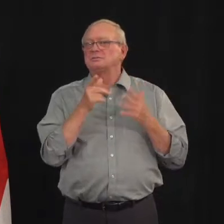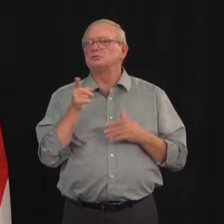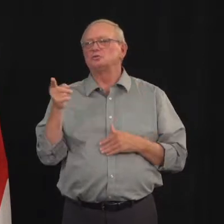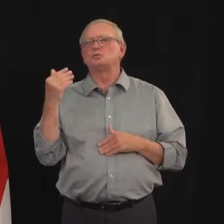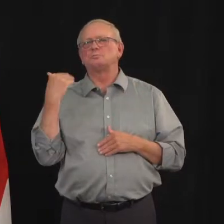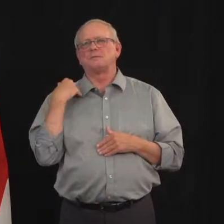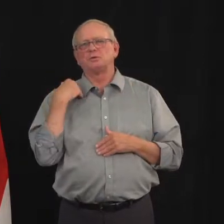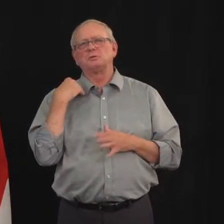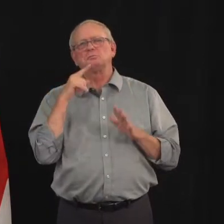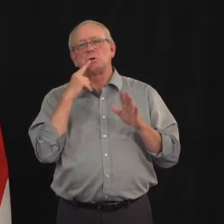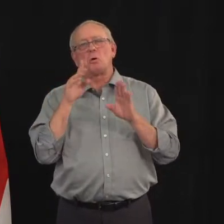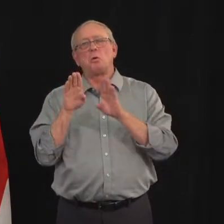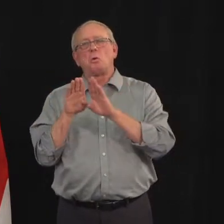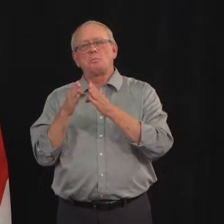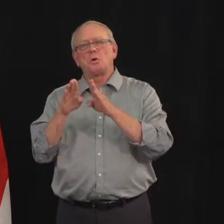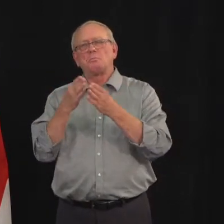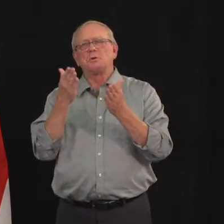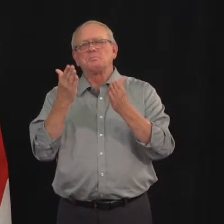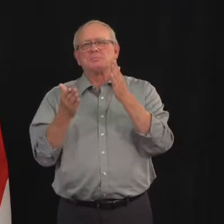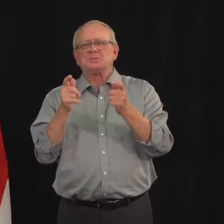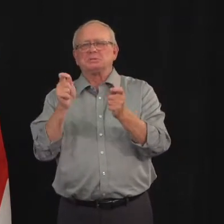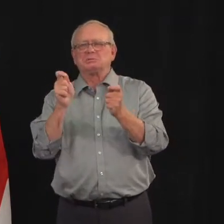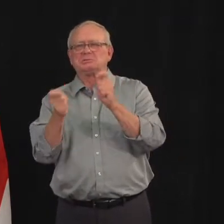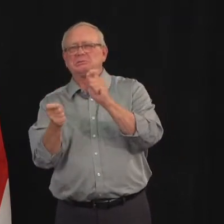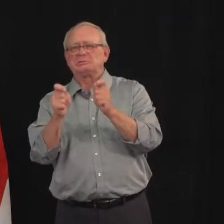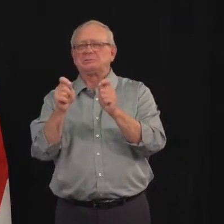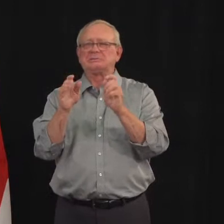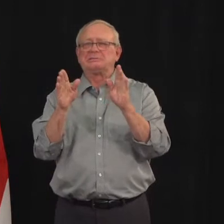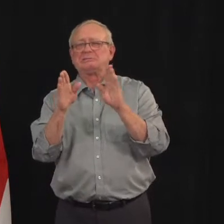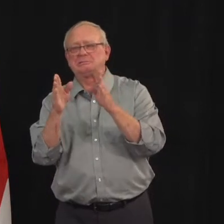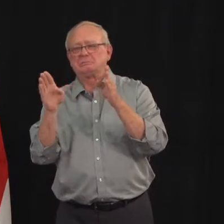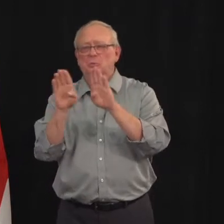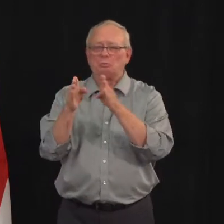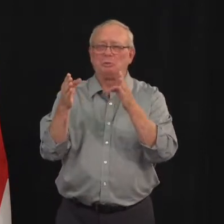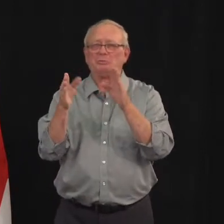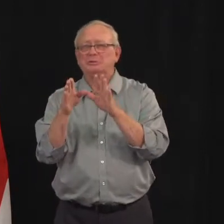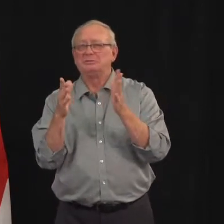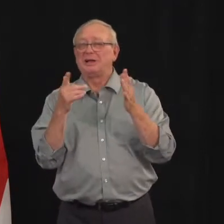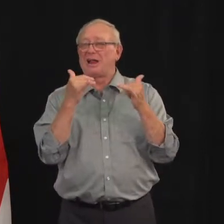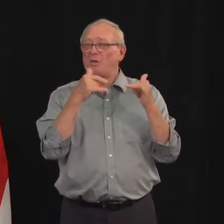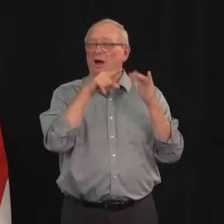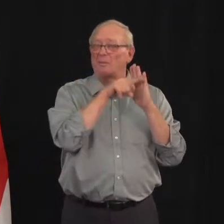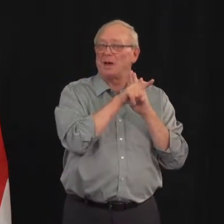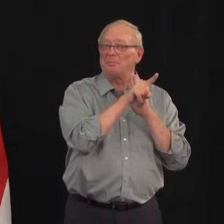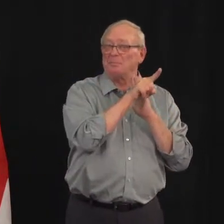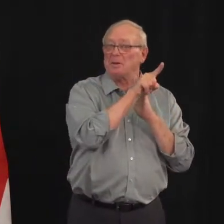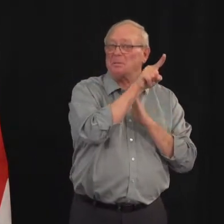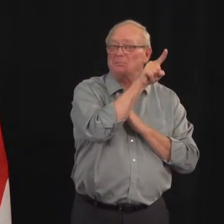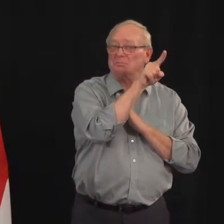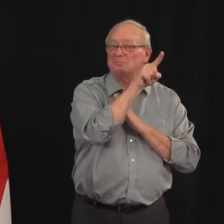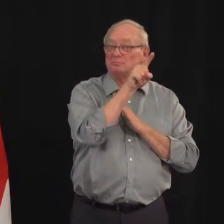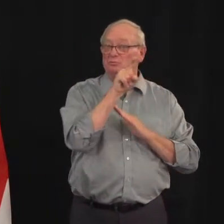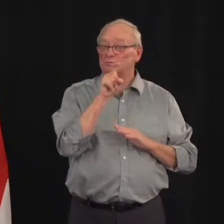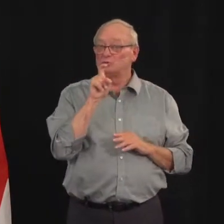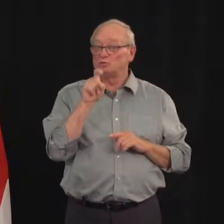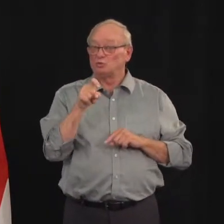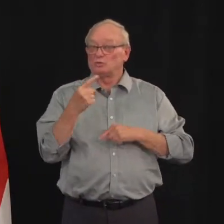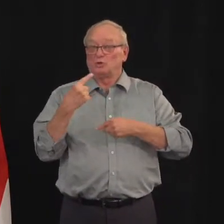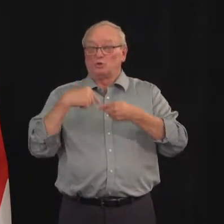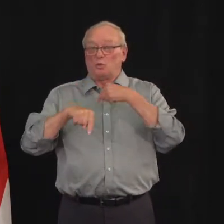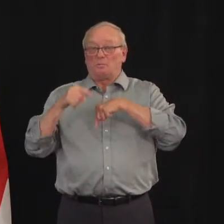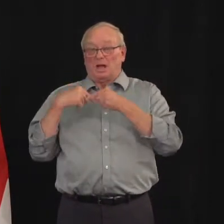is no longer flat is cause for concern about stepping back in the relaunch and potentially moving backwards a